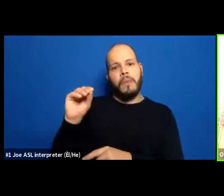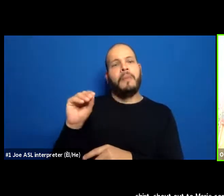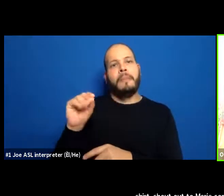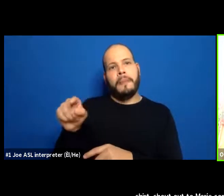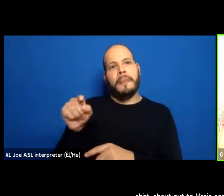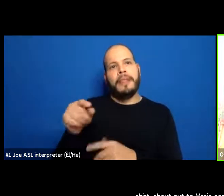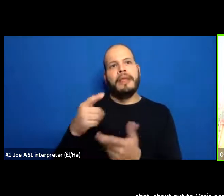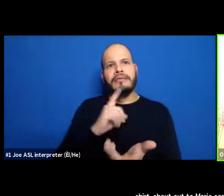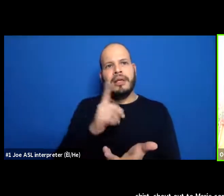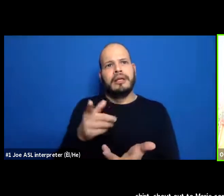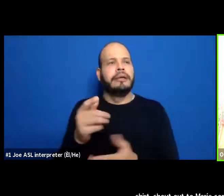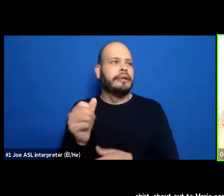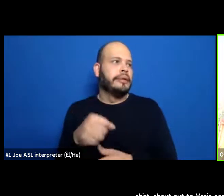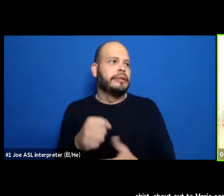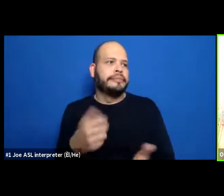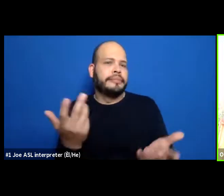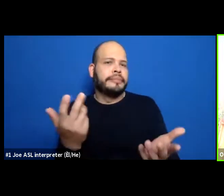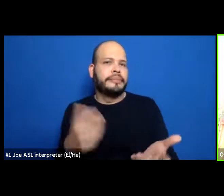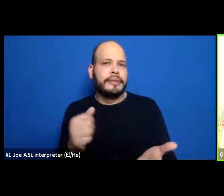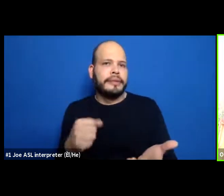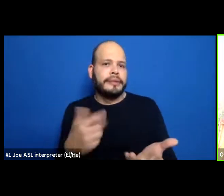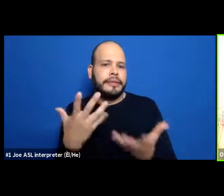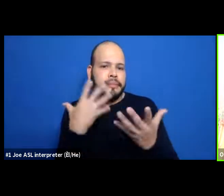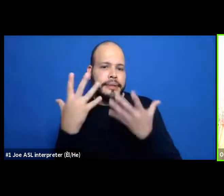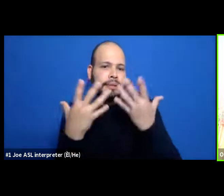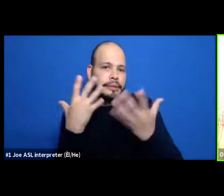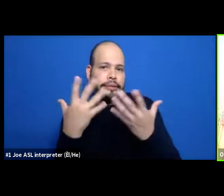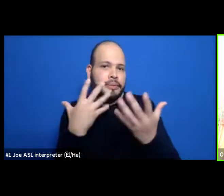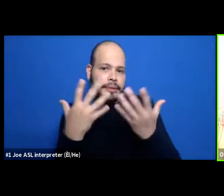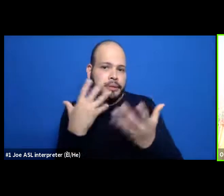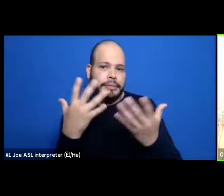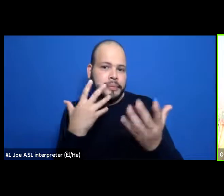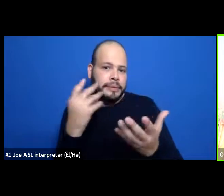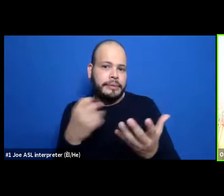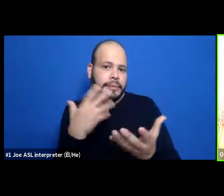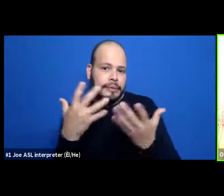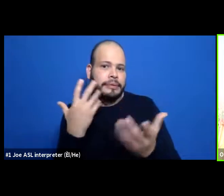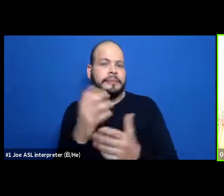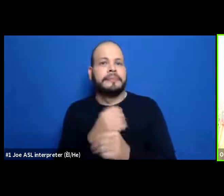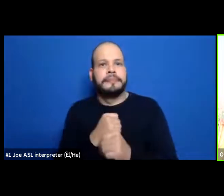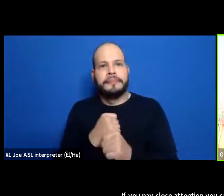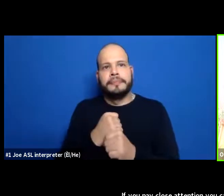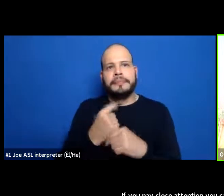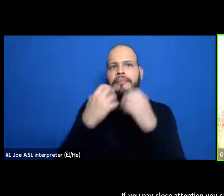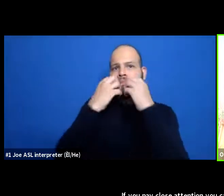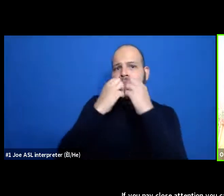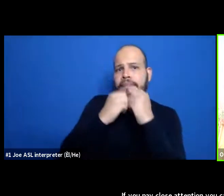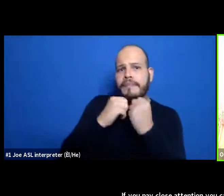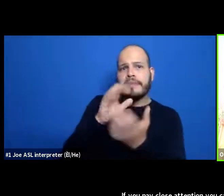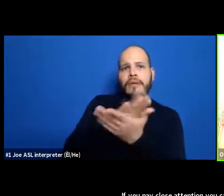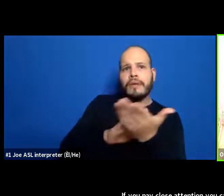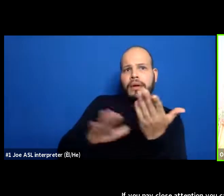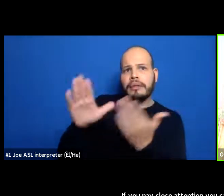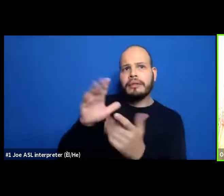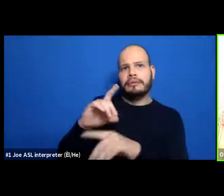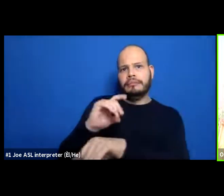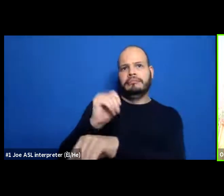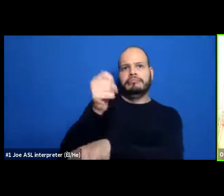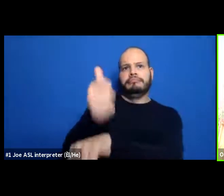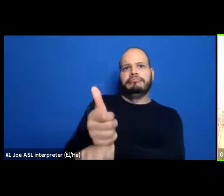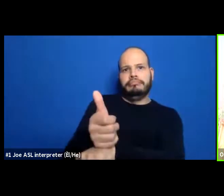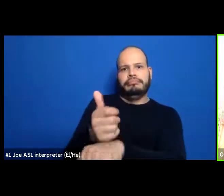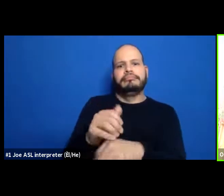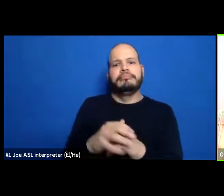This is something that was denied me. I was part of a school busing program and it was constantly reinforced upon me the idea